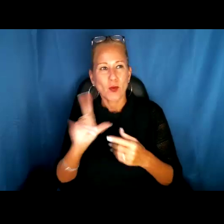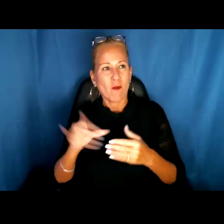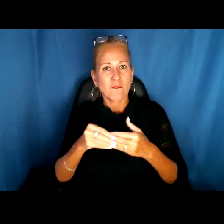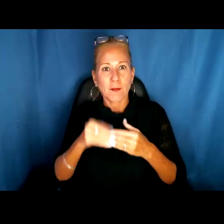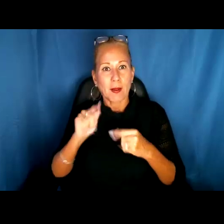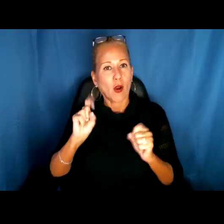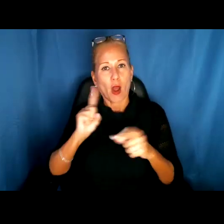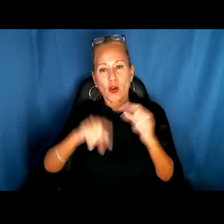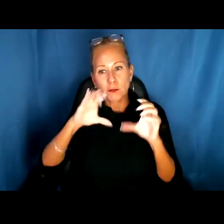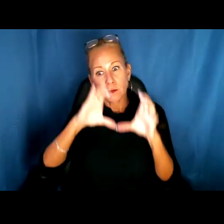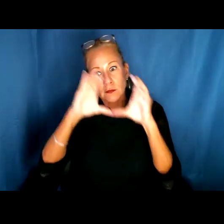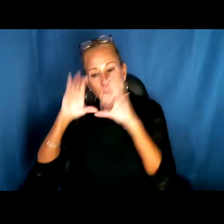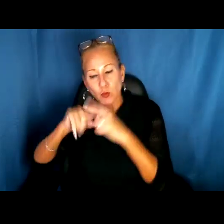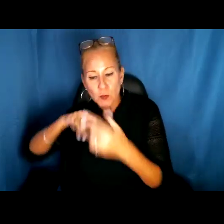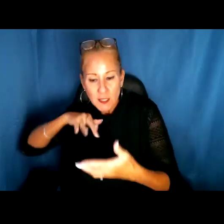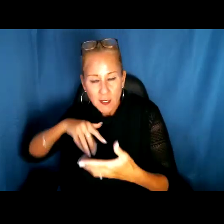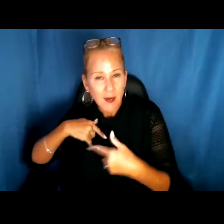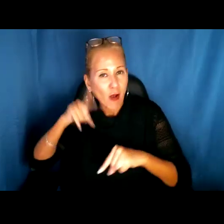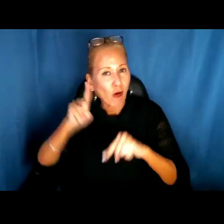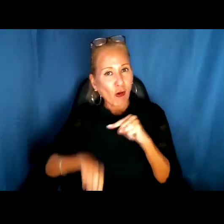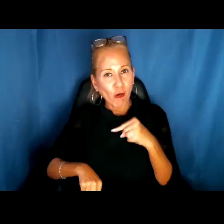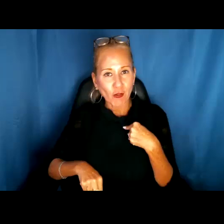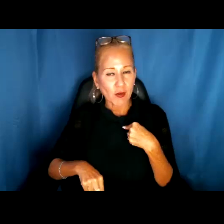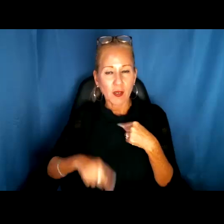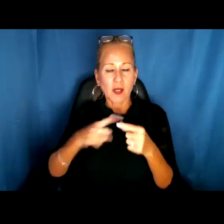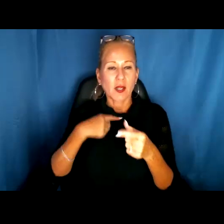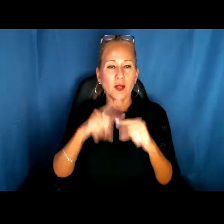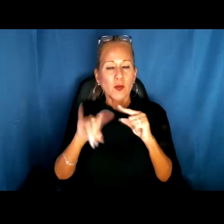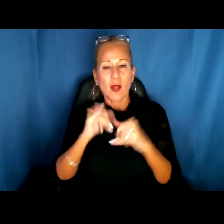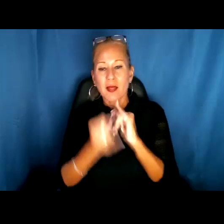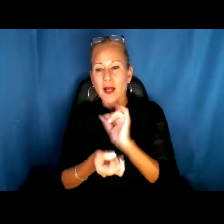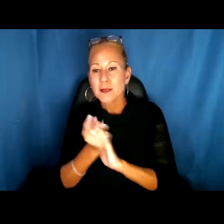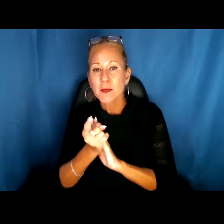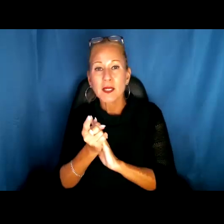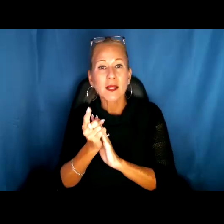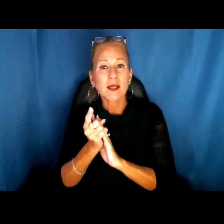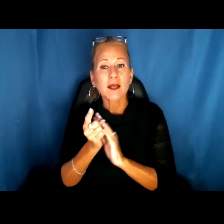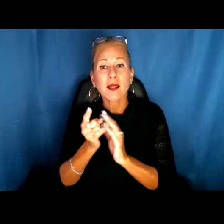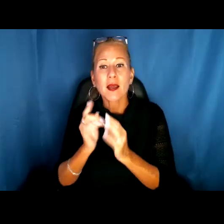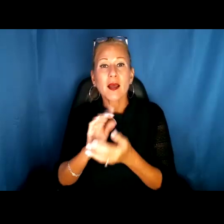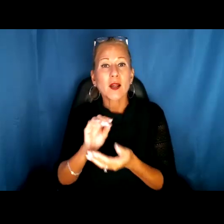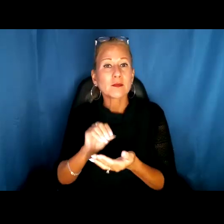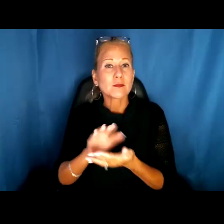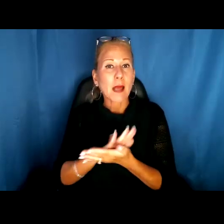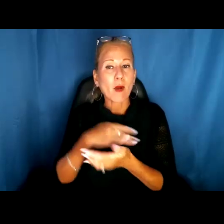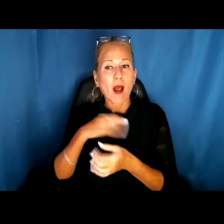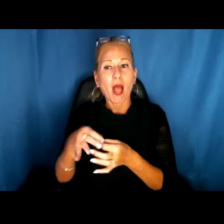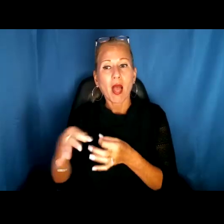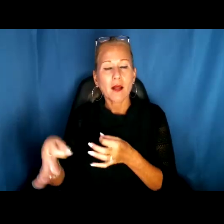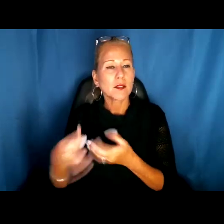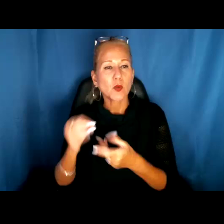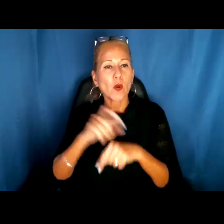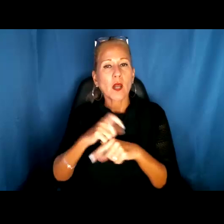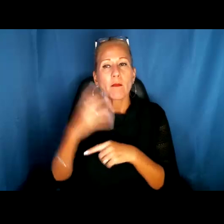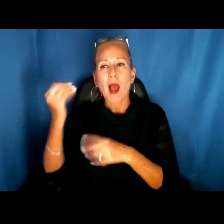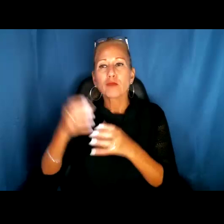stay up all night to study for that test that I maybe didn't study for, or do that last minute paper I'd been putting off. And there was no time to be able to go out with